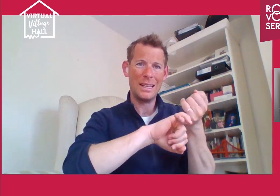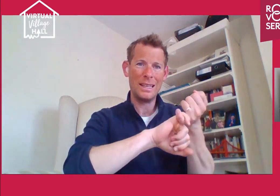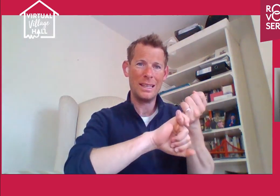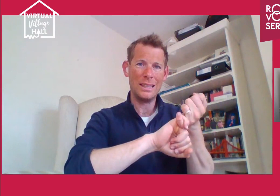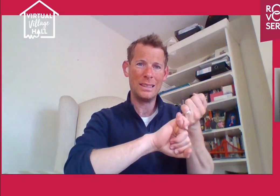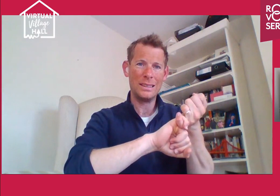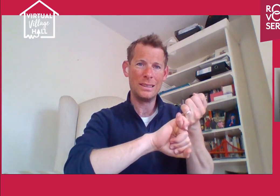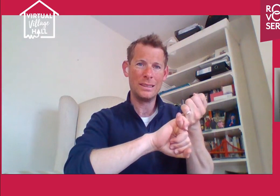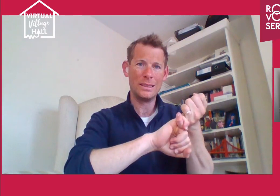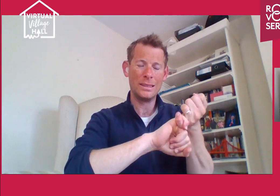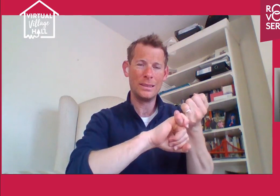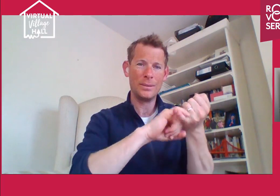S,